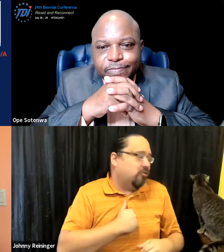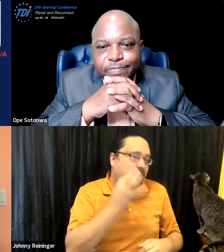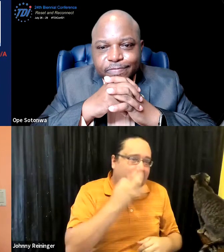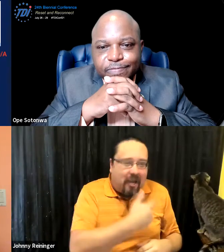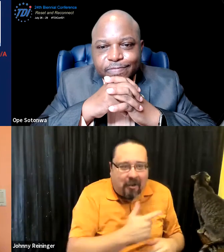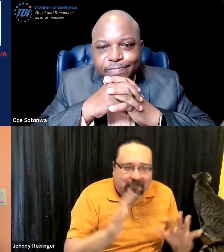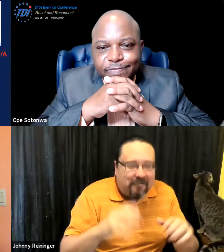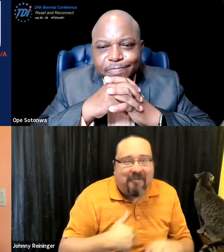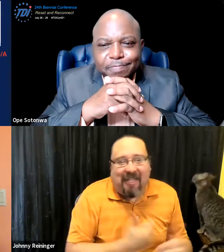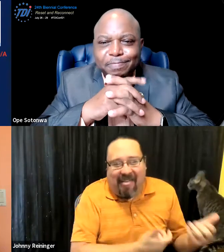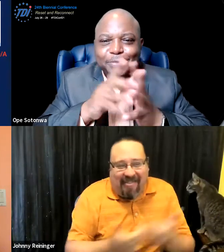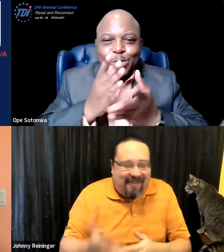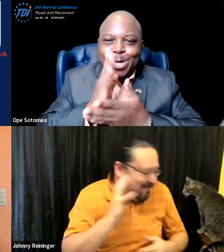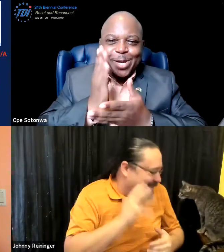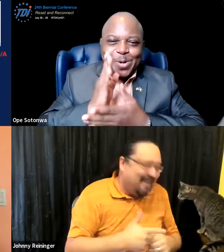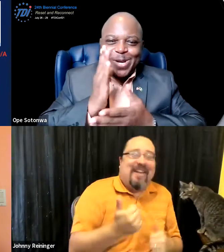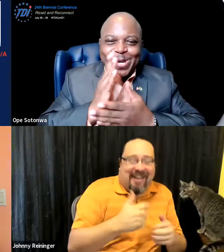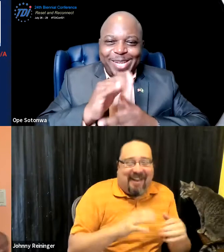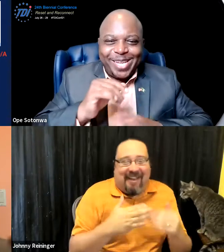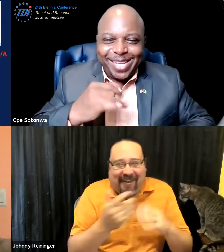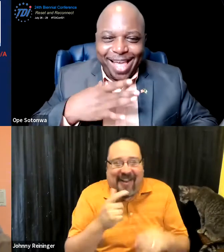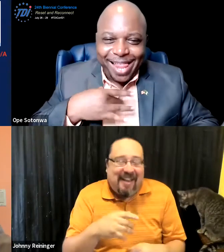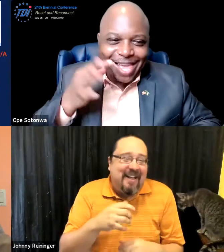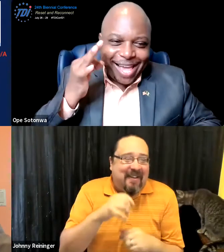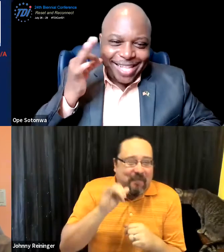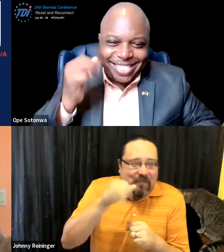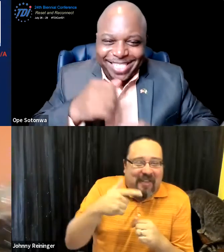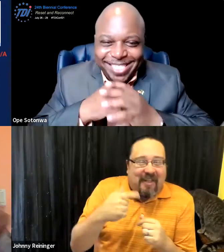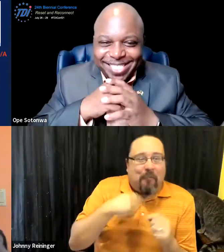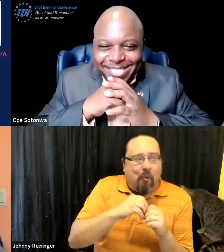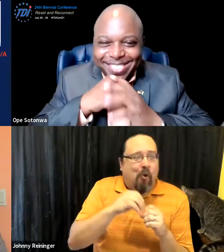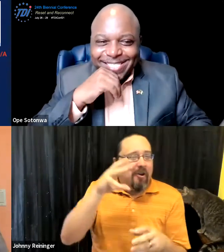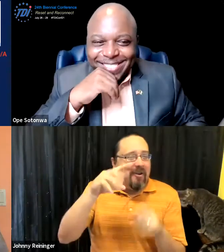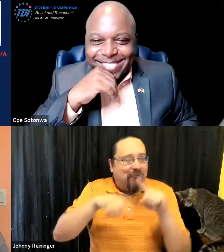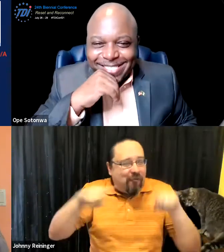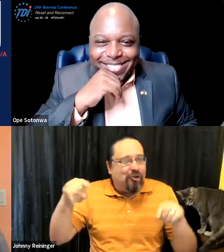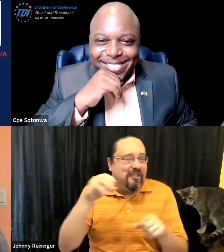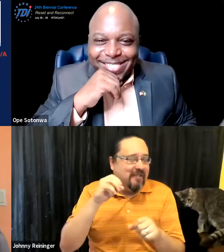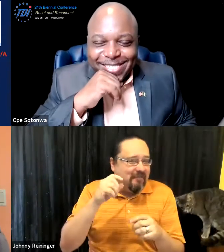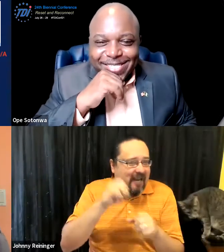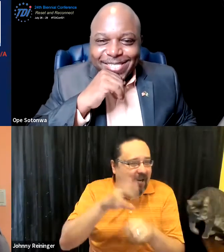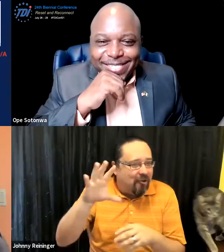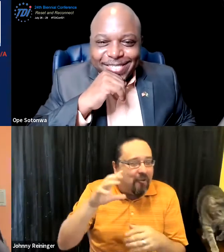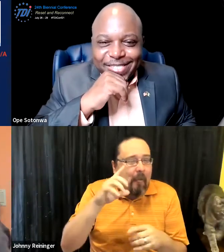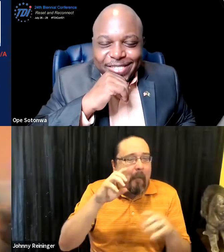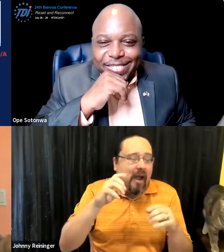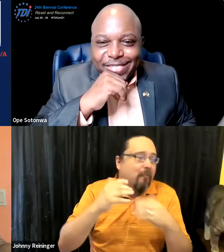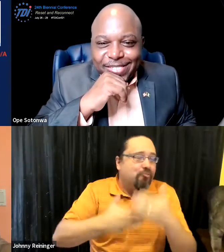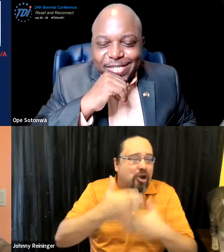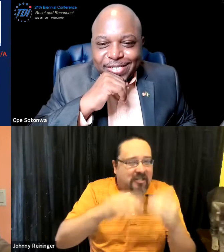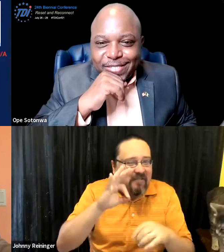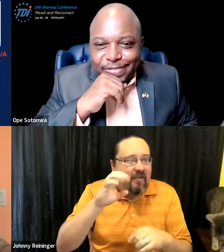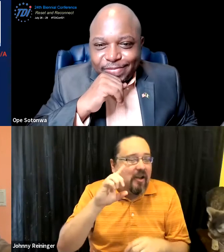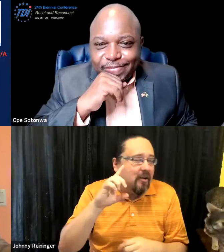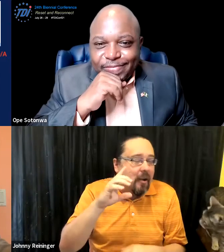need to include more diversity in their research. I'm sorry, I have a cat on the screen, by the way. But yeah, they need